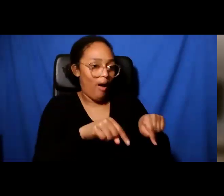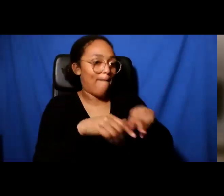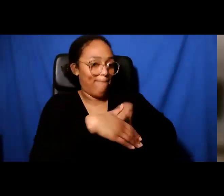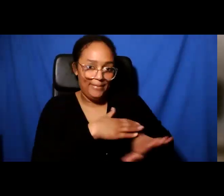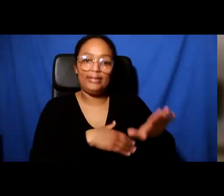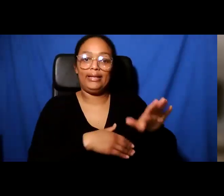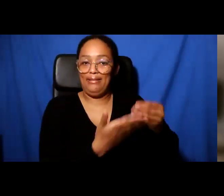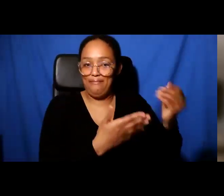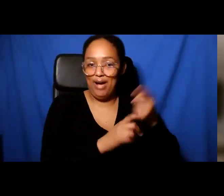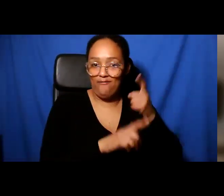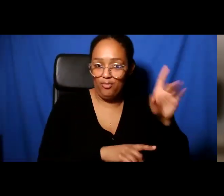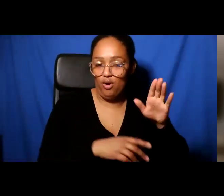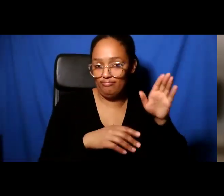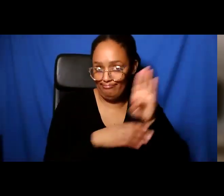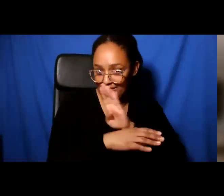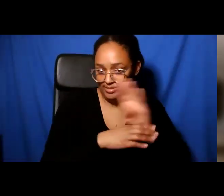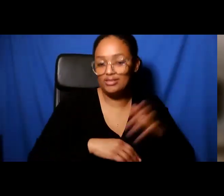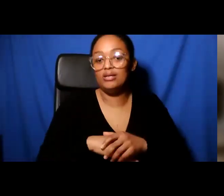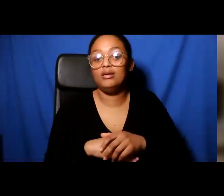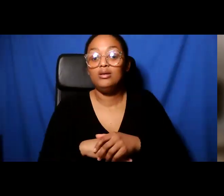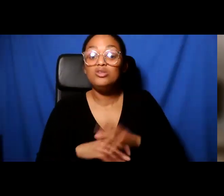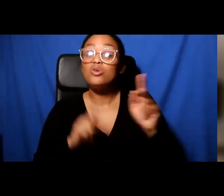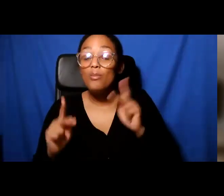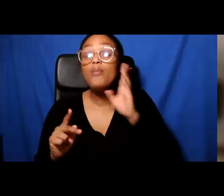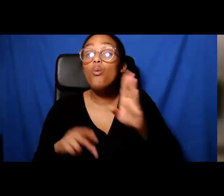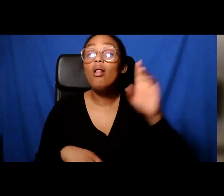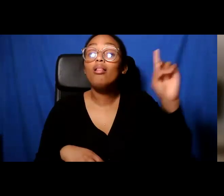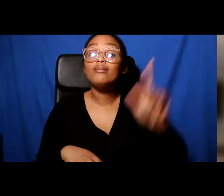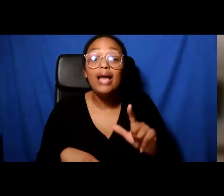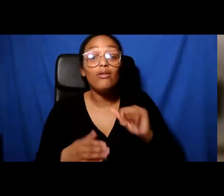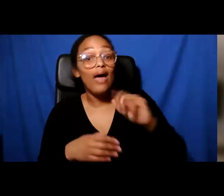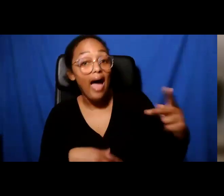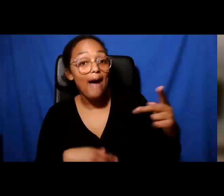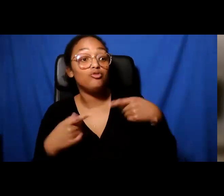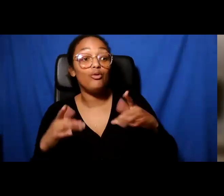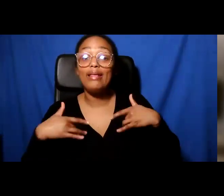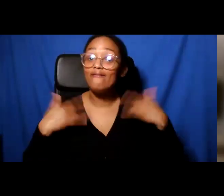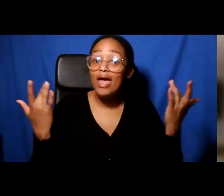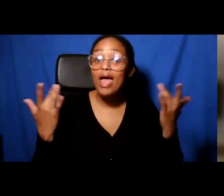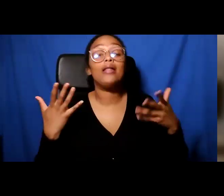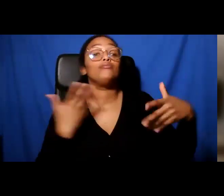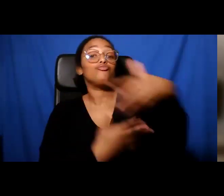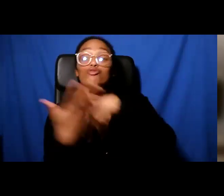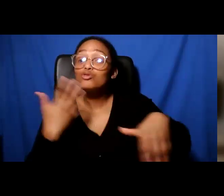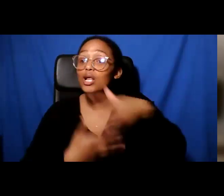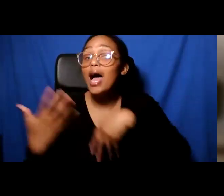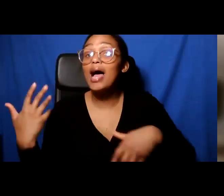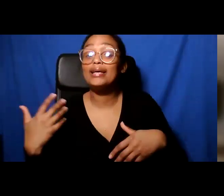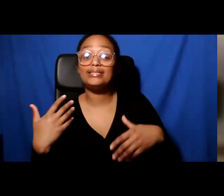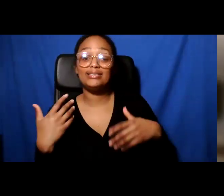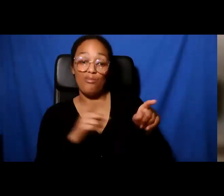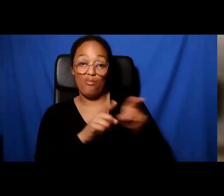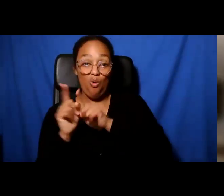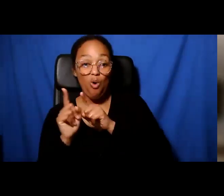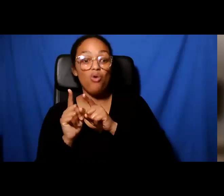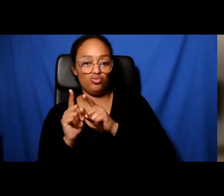app, put the phone away, network and socialize with themselves and one another, and then